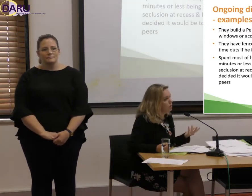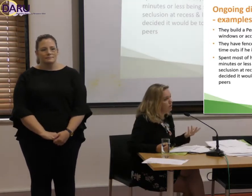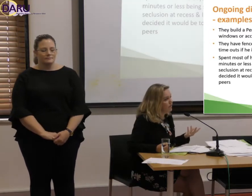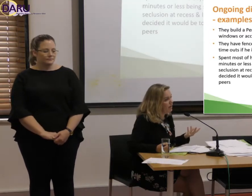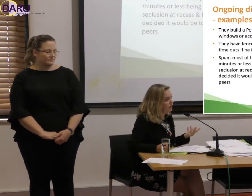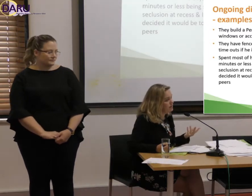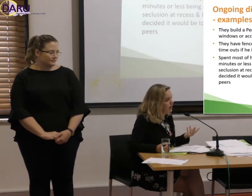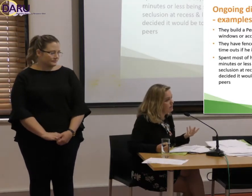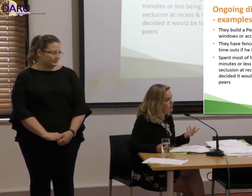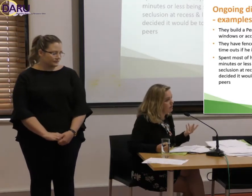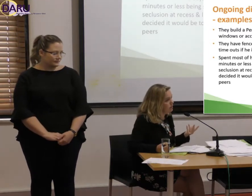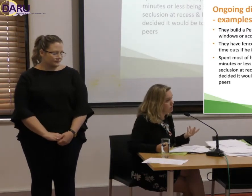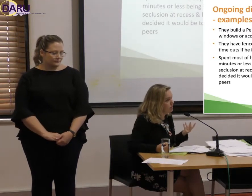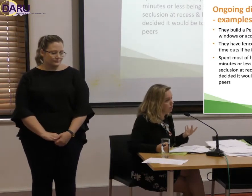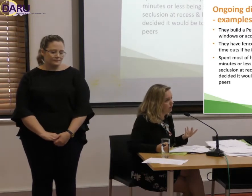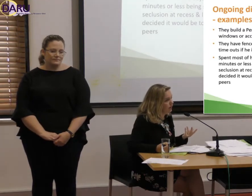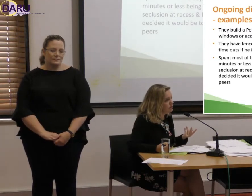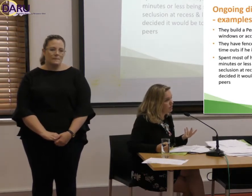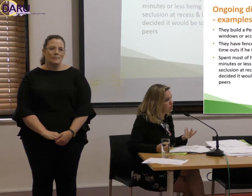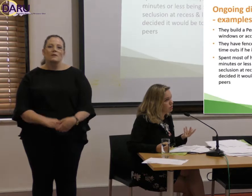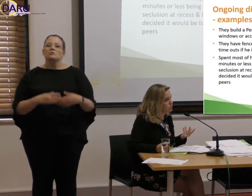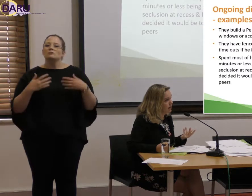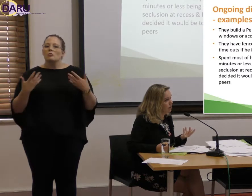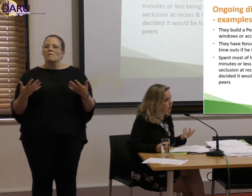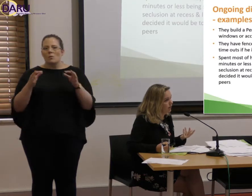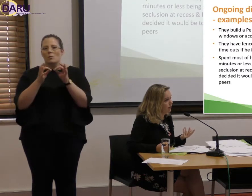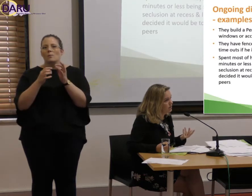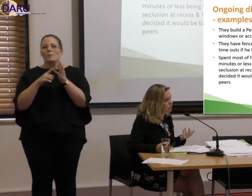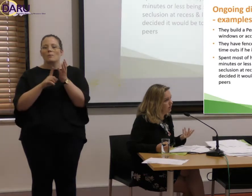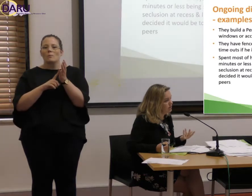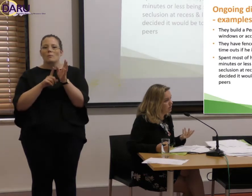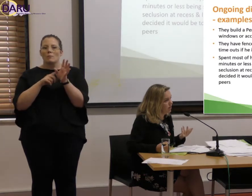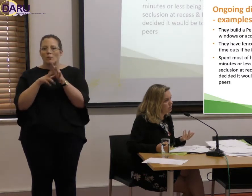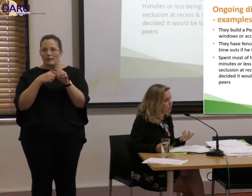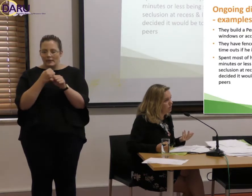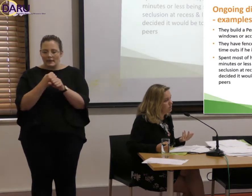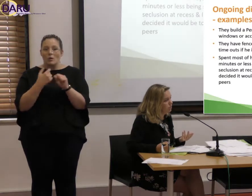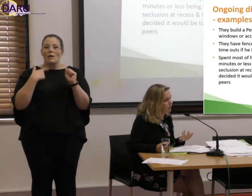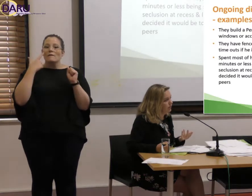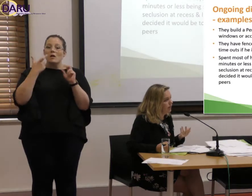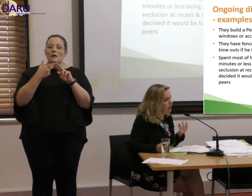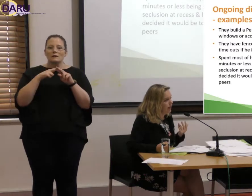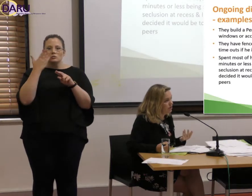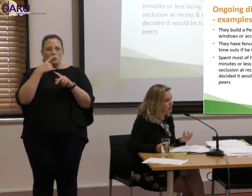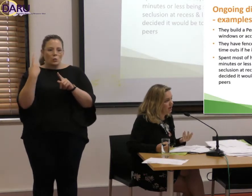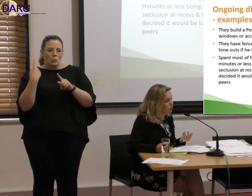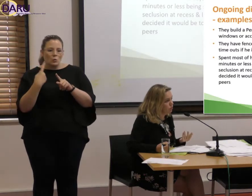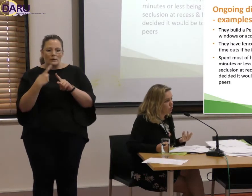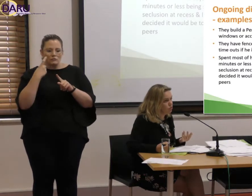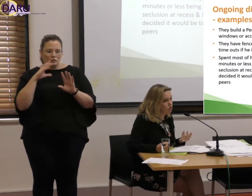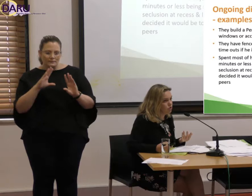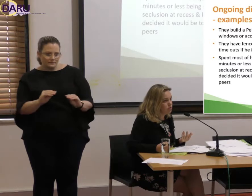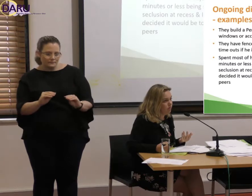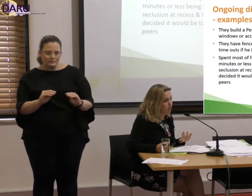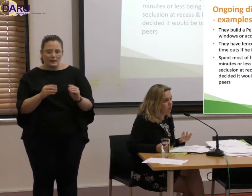So what we found in these cases, certainly the bullying cases, when schools went in quickly and did what they did around responding to bullying and educating